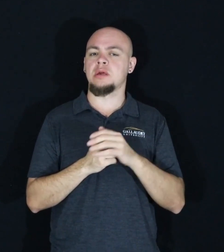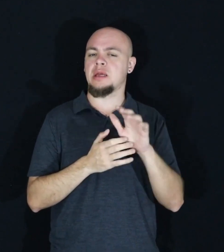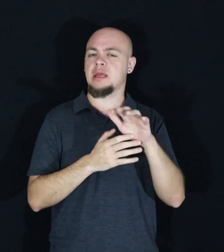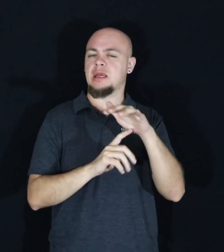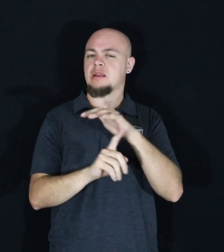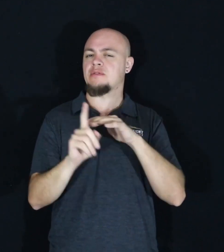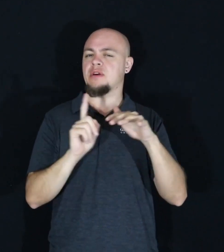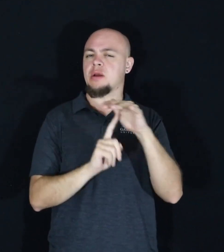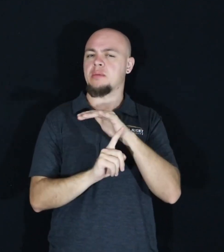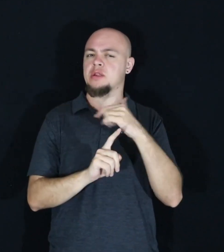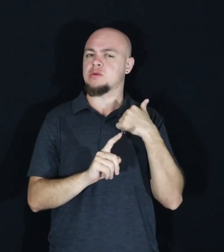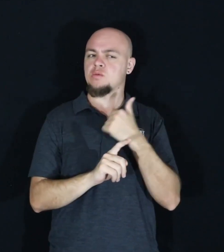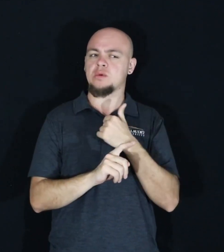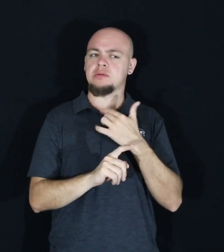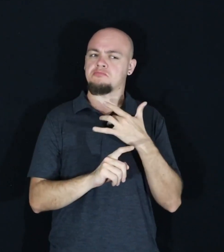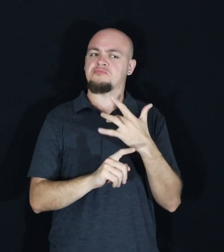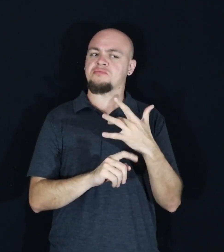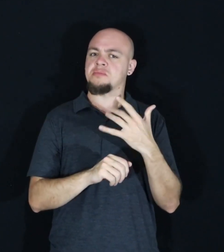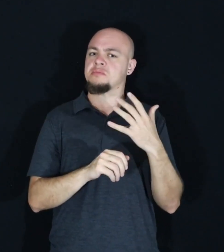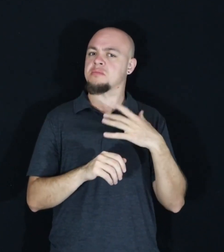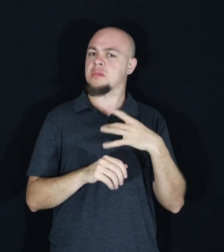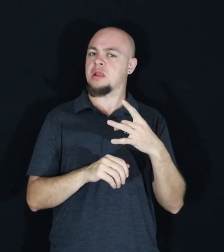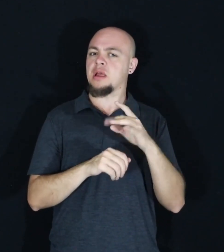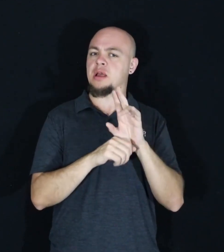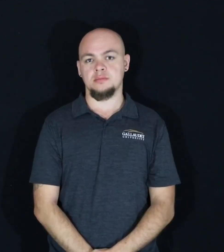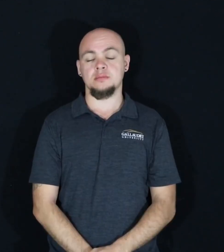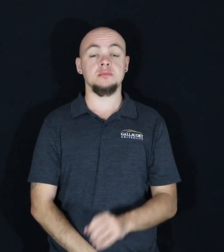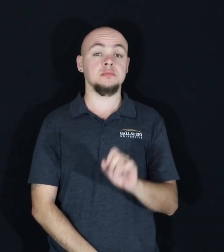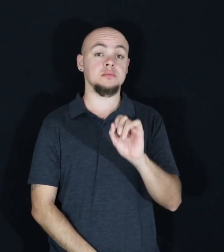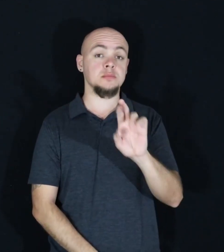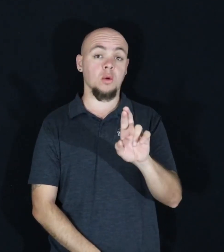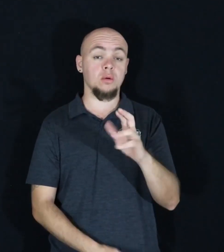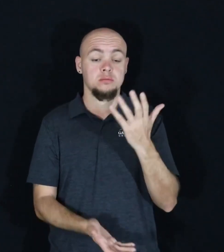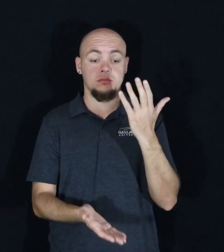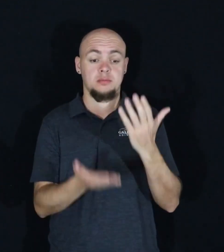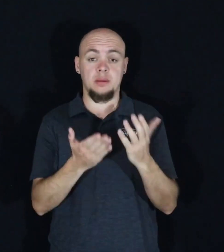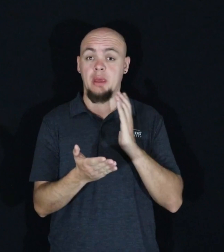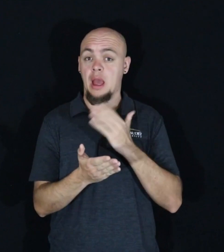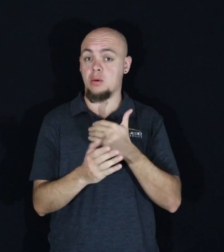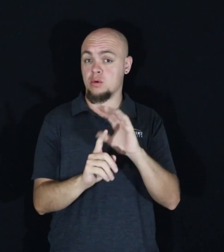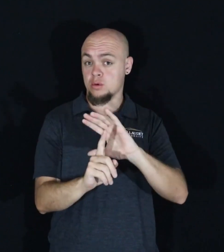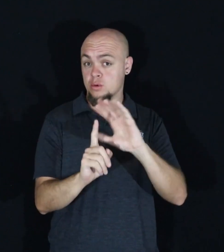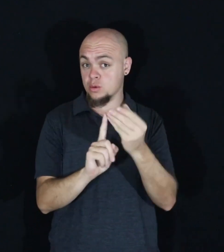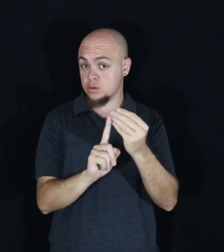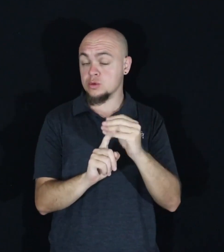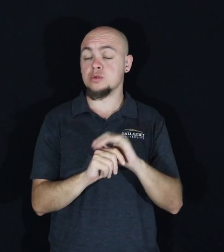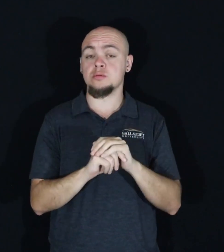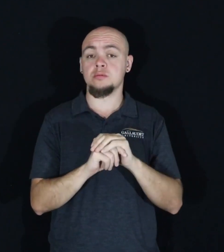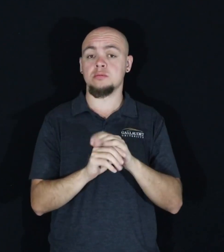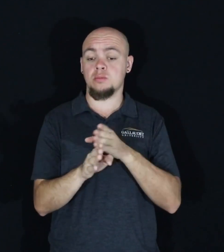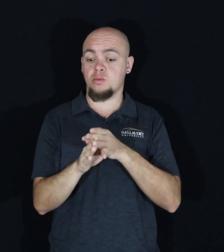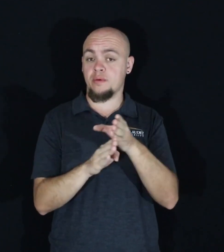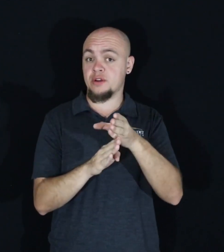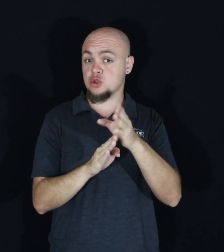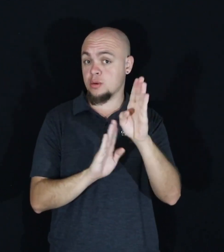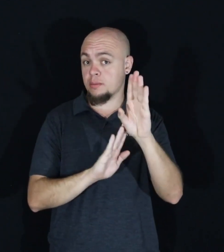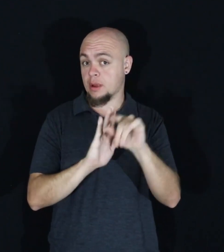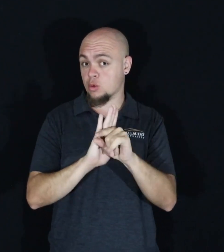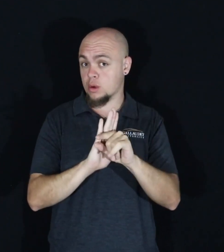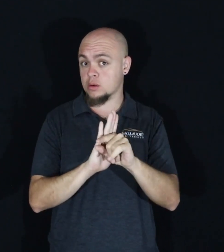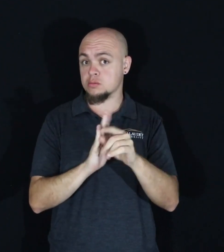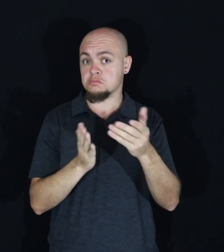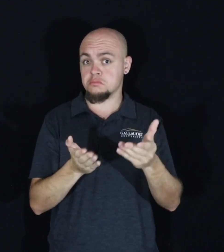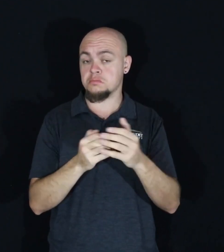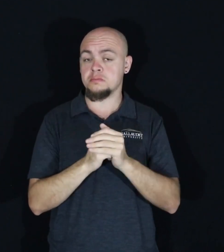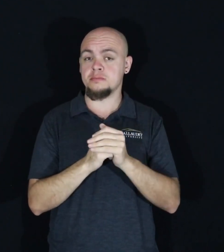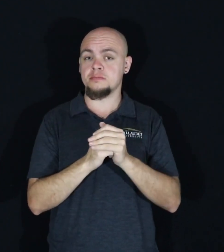don't really think about it too much? From the culture or professional background. So we